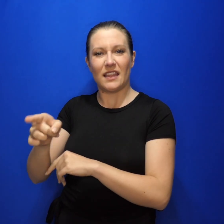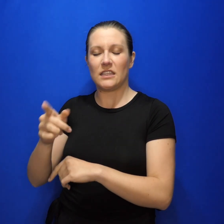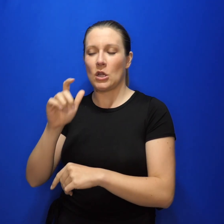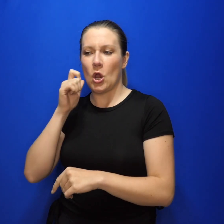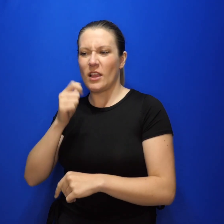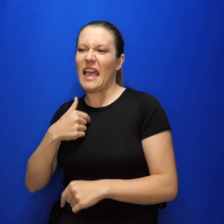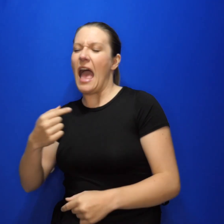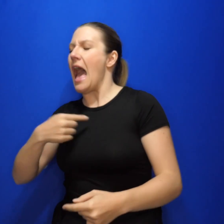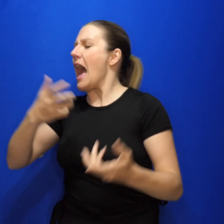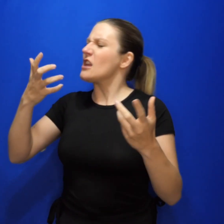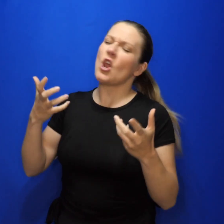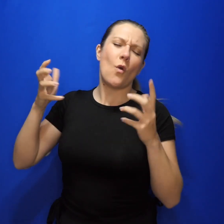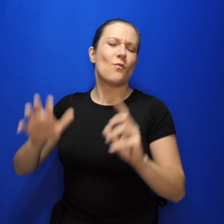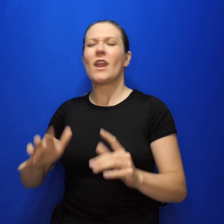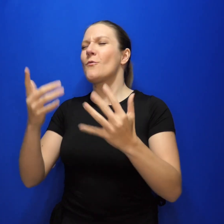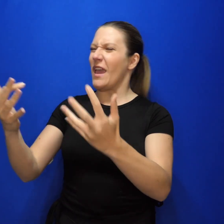just like, I don't want to wait.